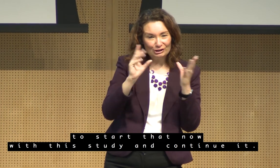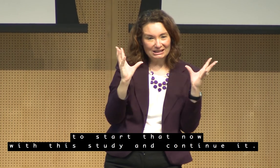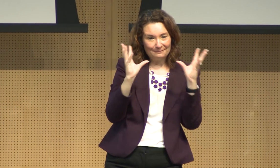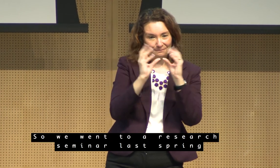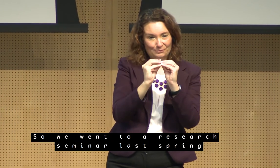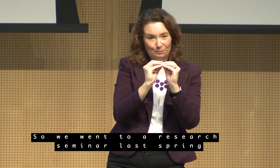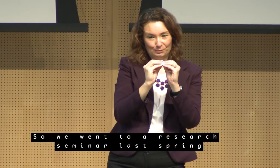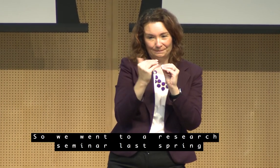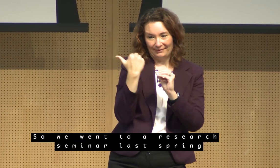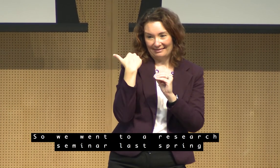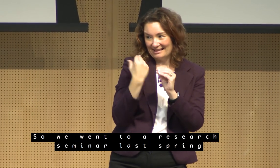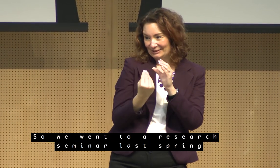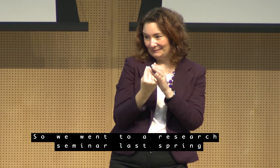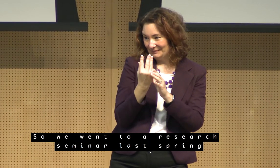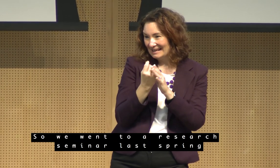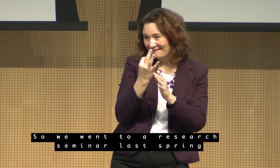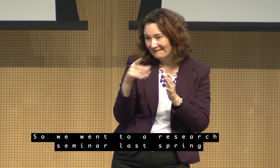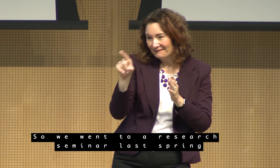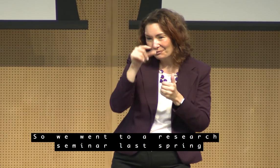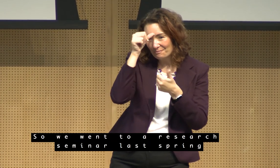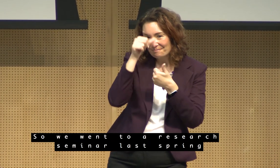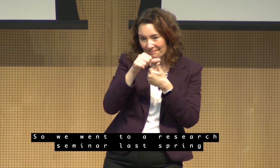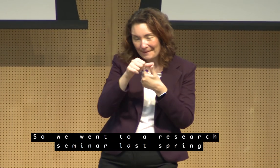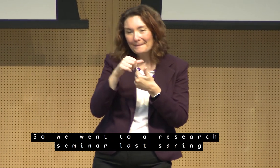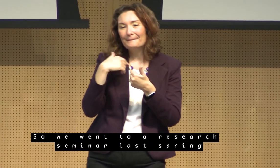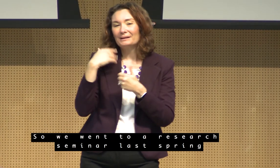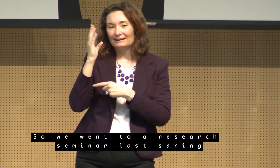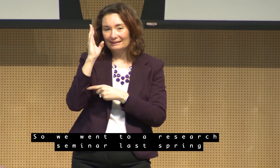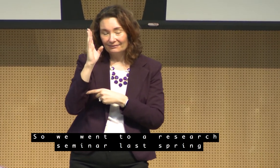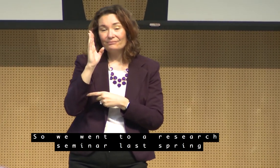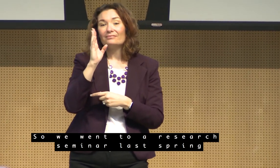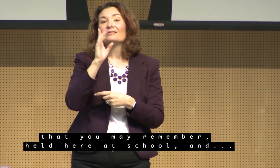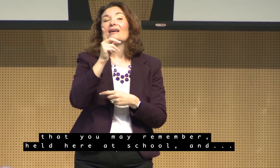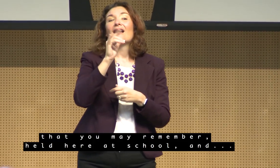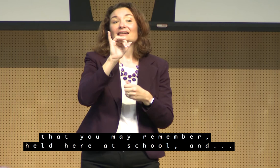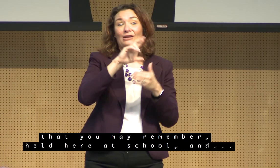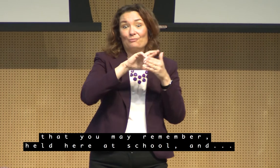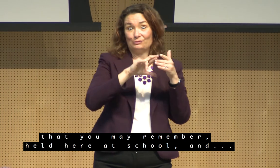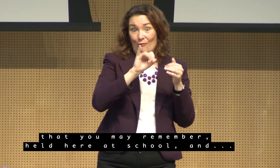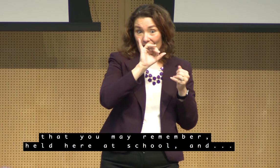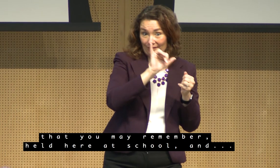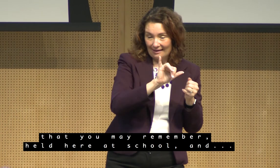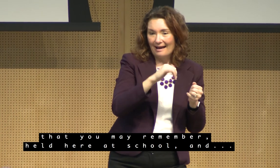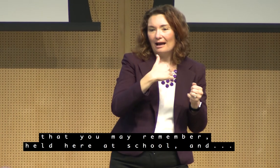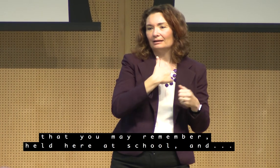it. So we went to a research seminar last spring that you may remember held here at school,